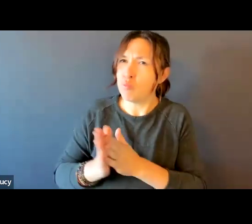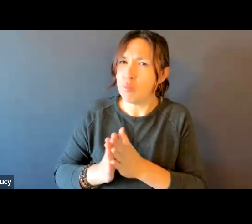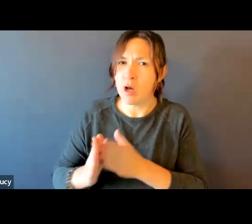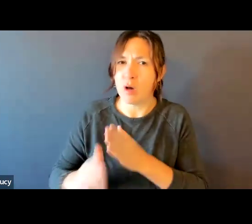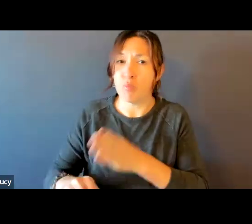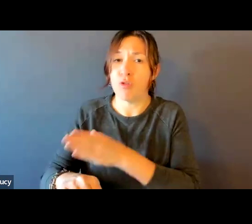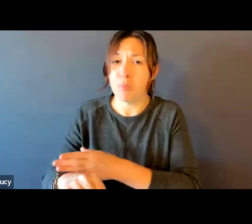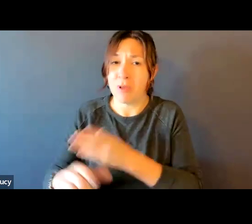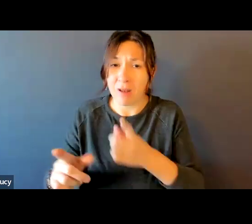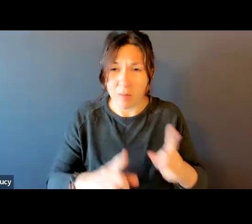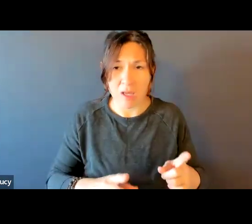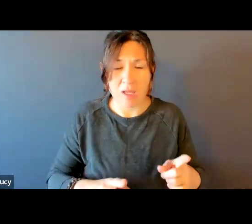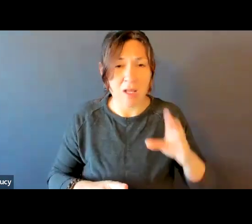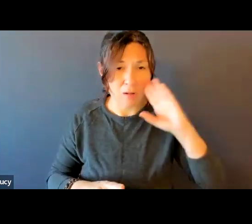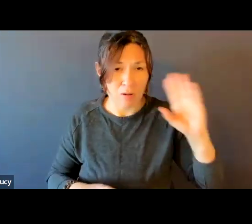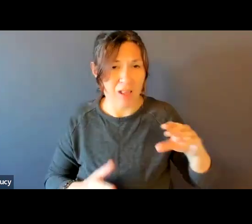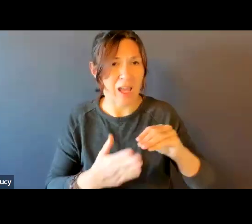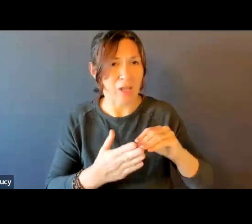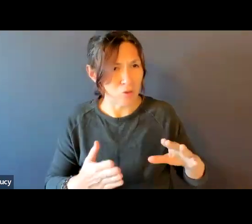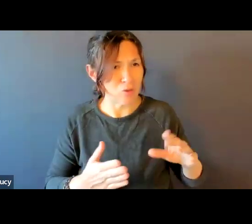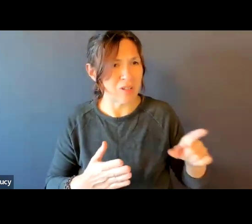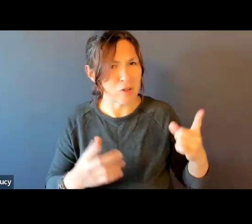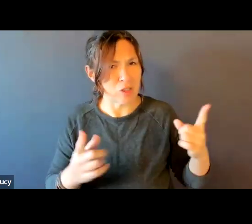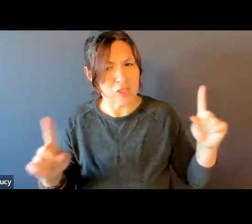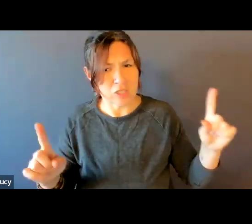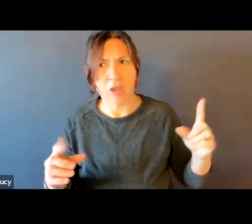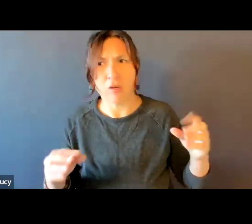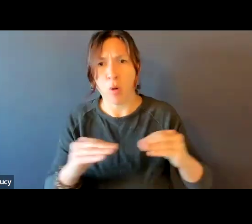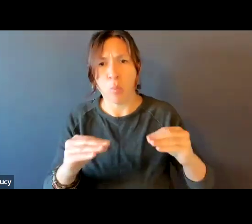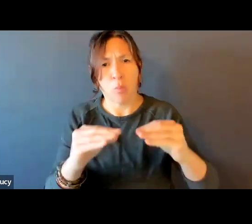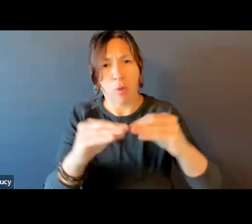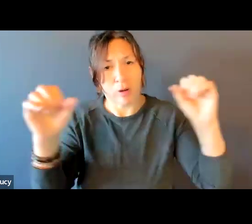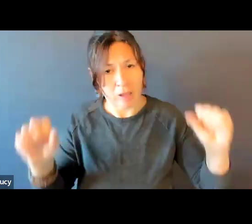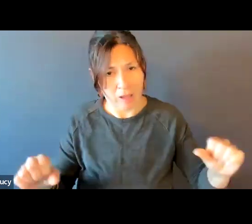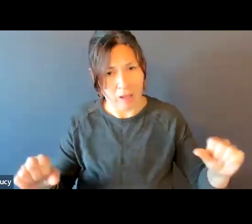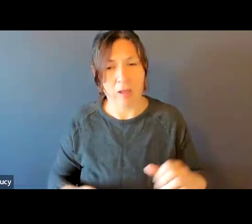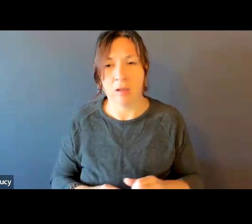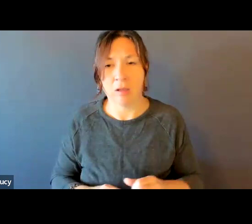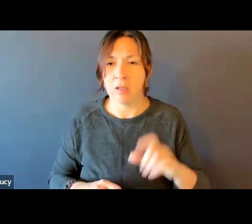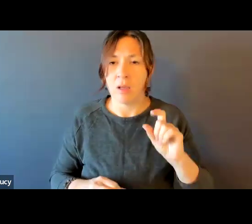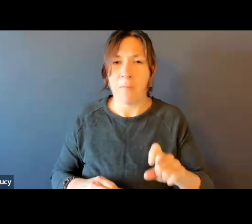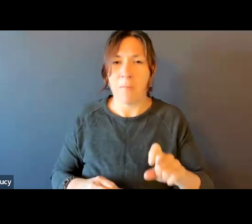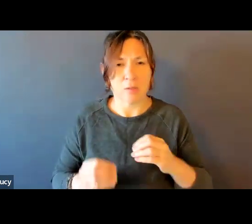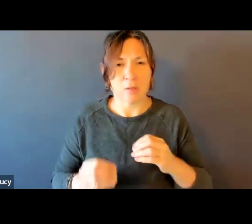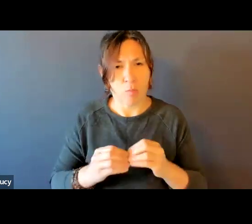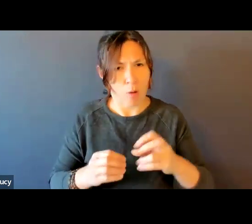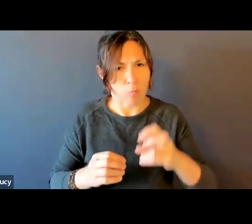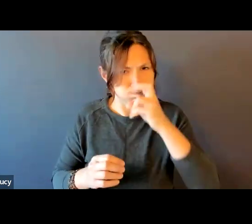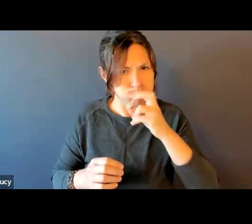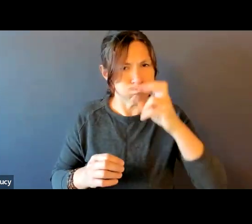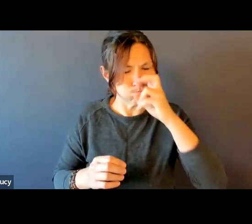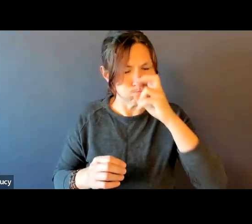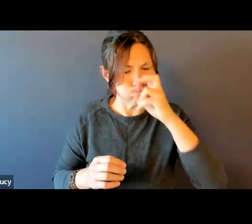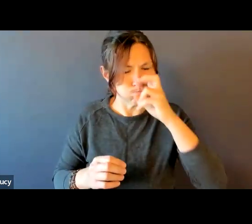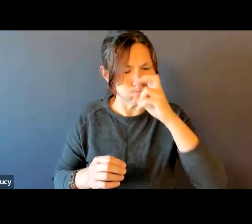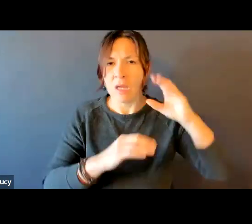our students can achieve more. We must increase the level of rigor of student tasks in